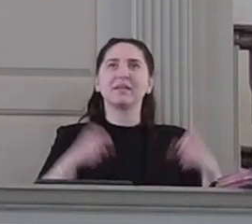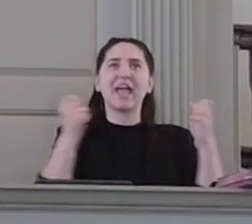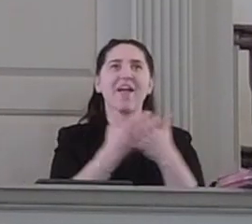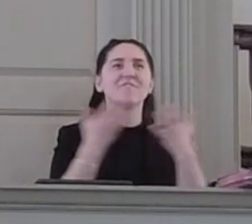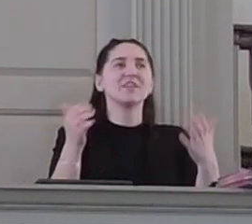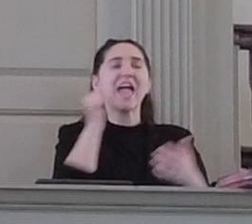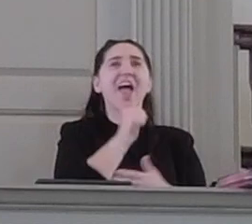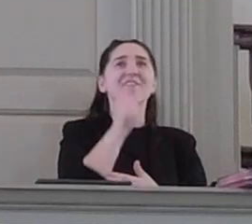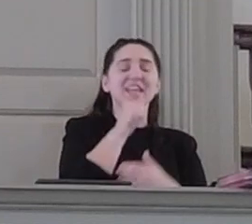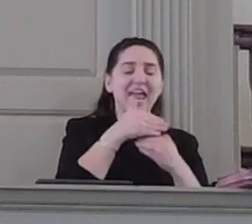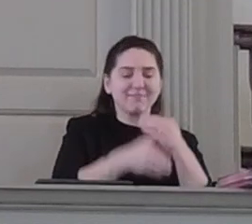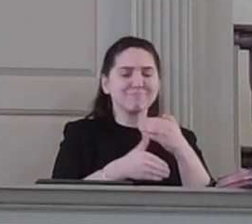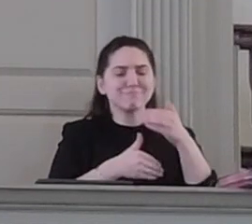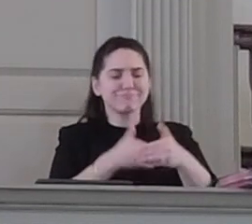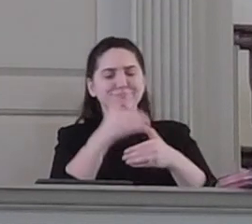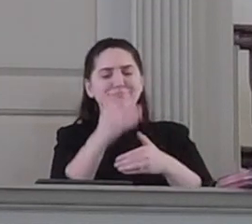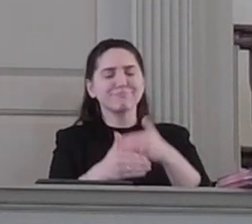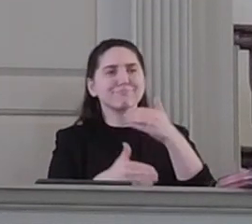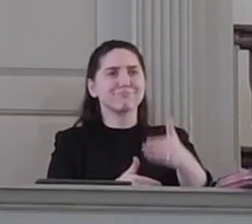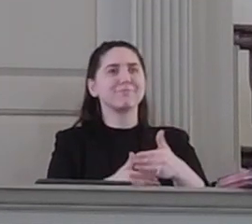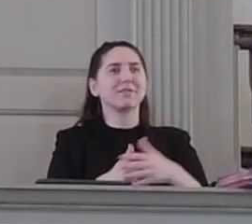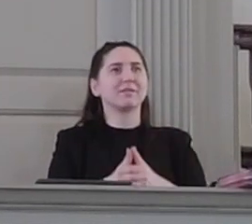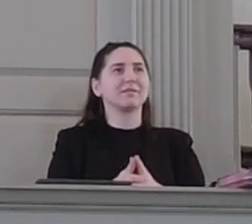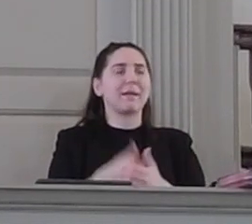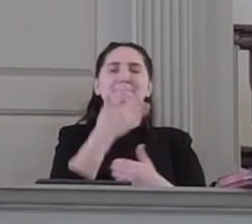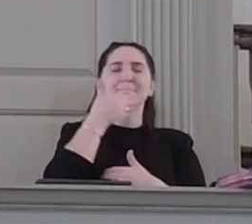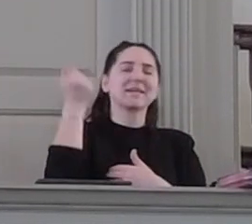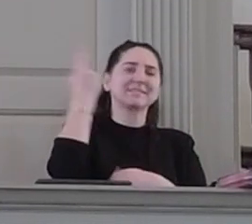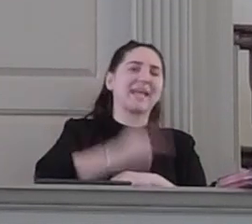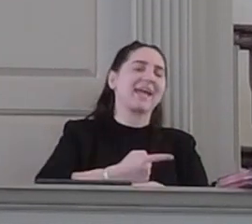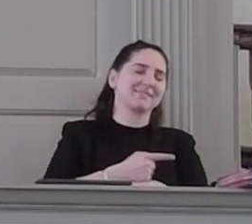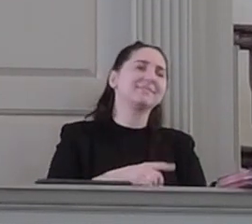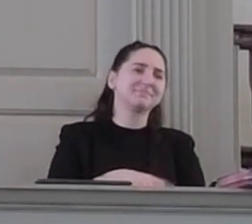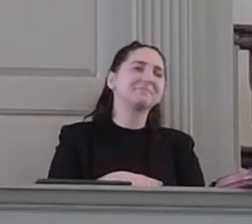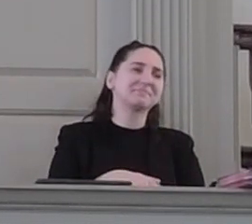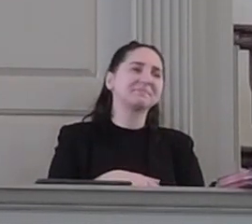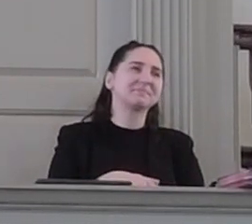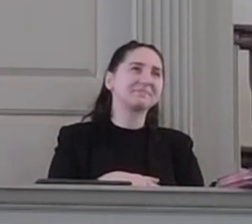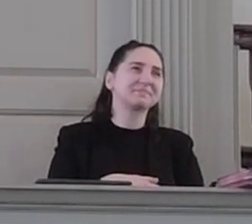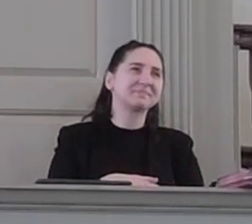every day after it has been the best day.